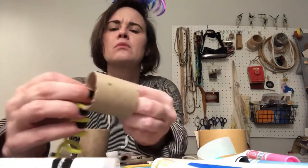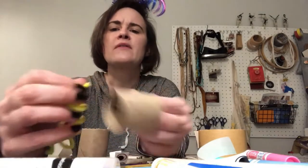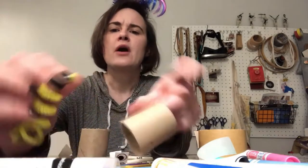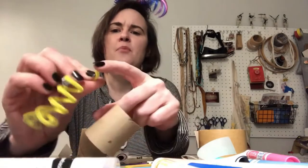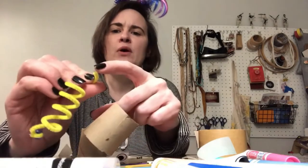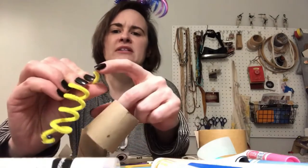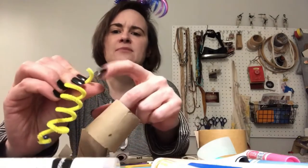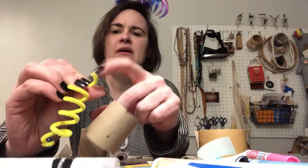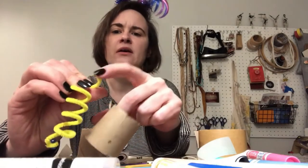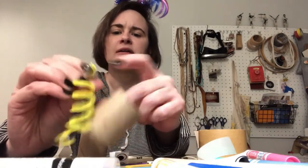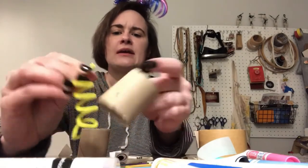They've got a pointy bit on the end.